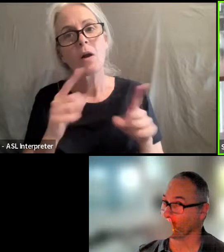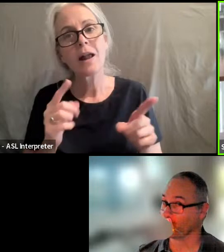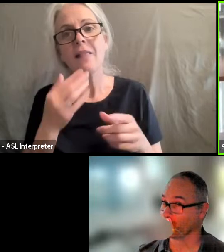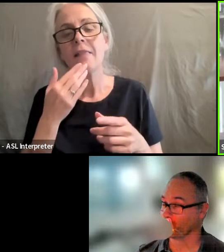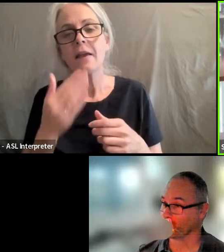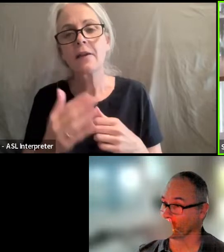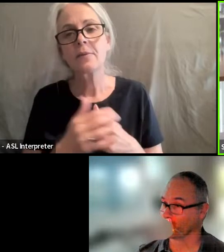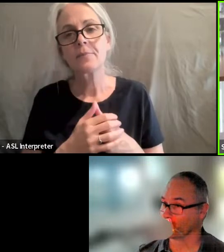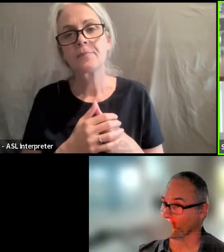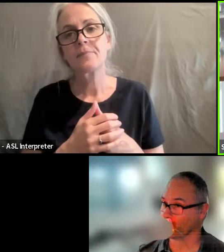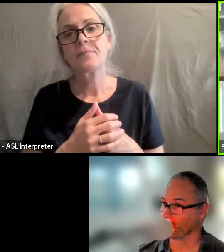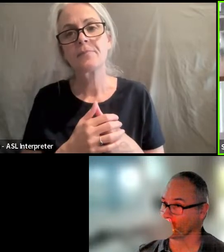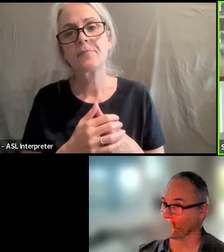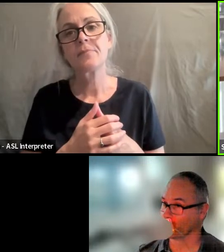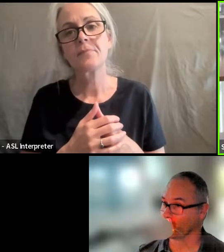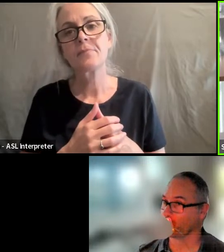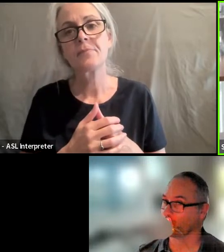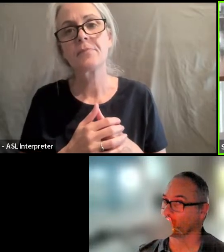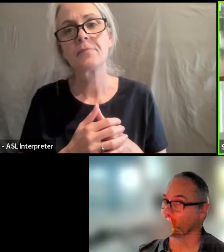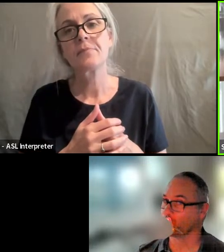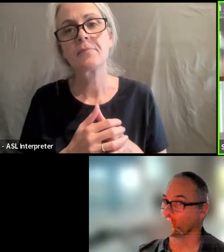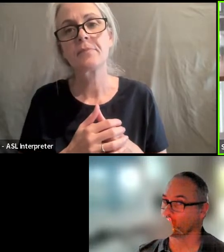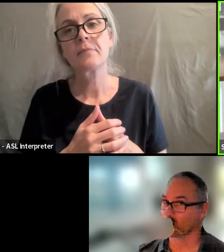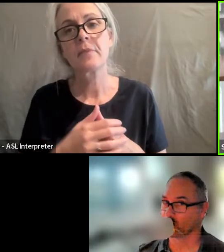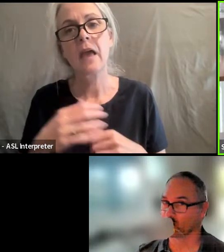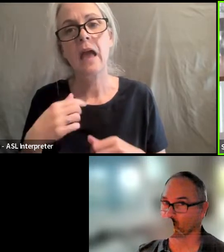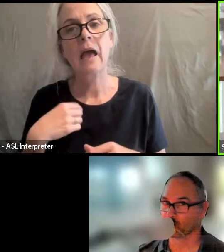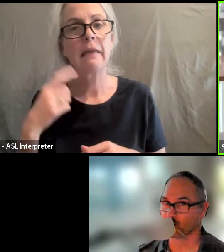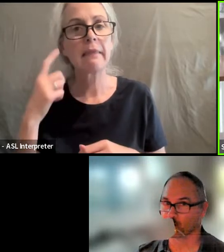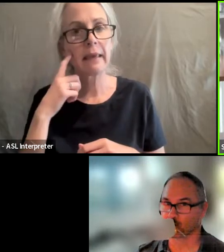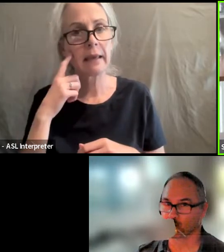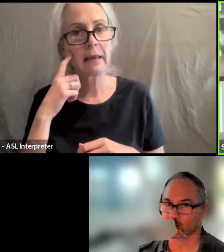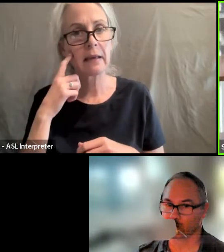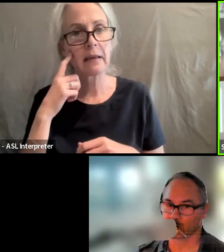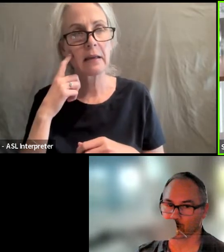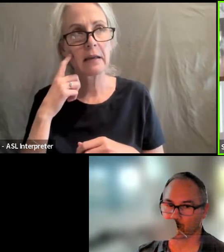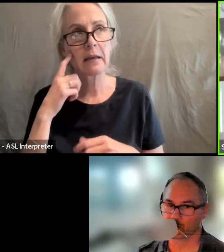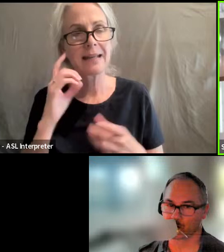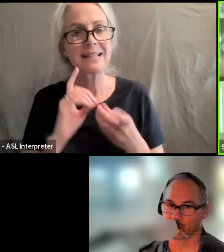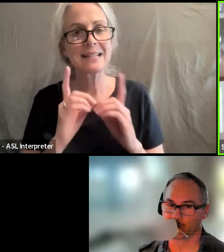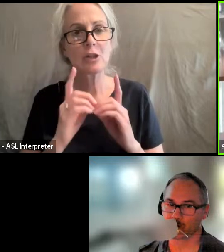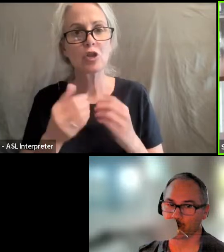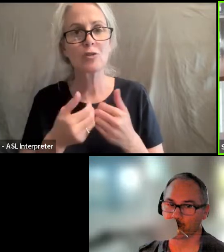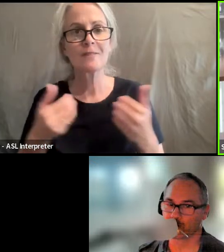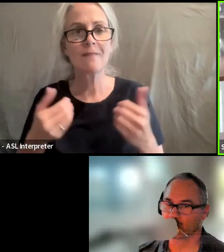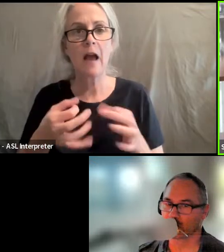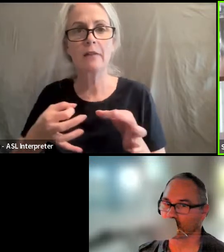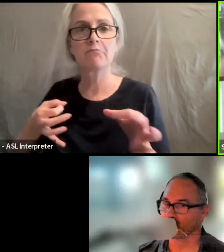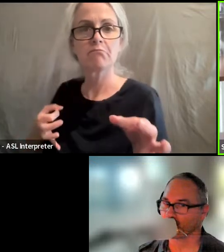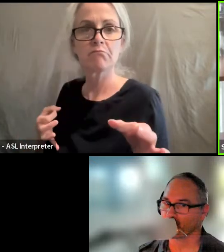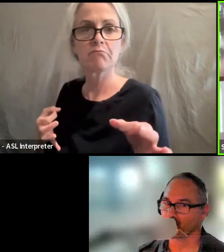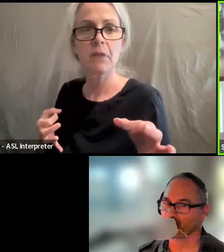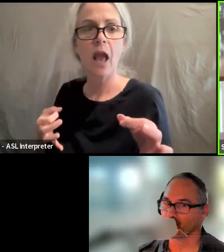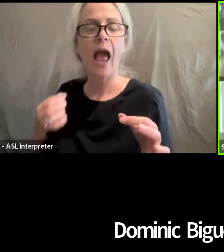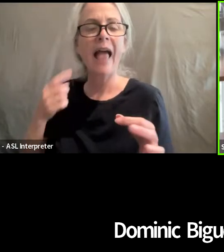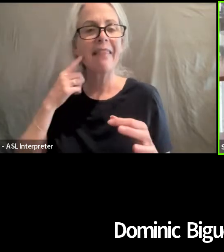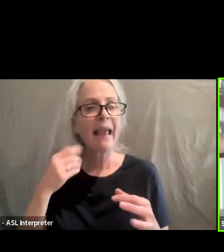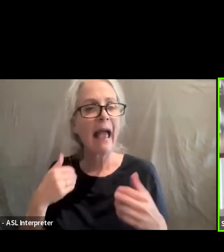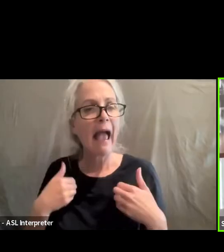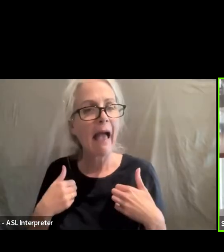you. I think the digital divide, I think